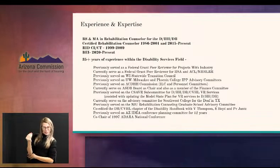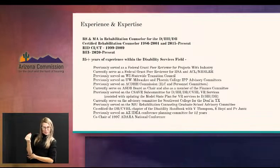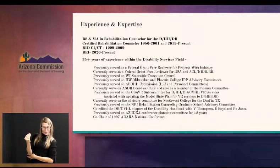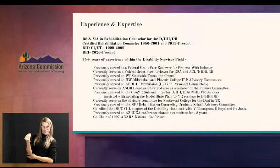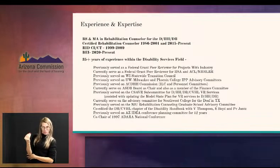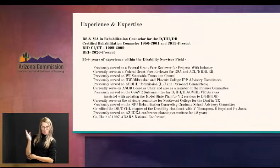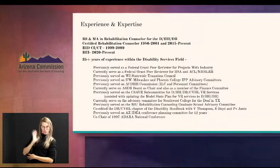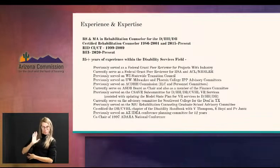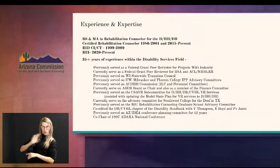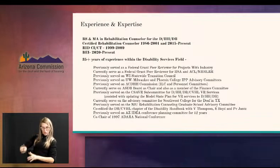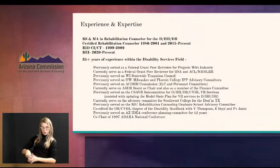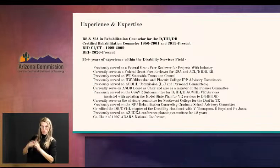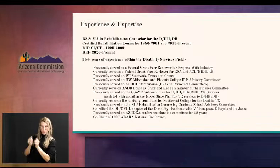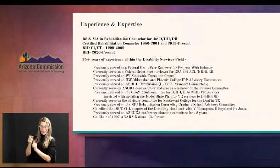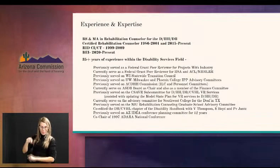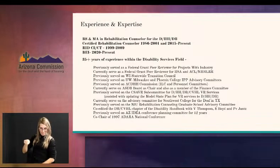them.